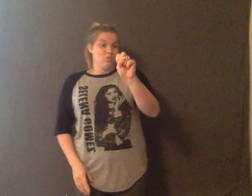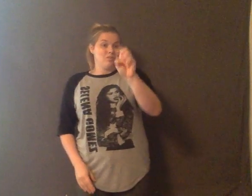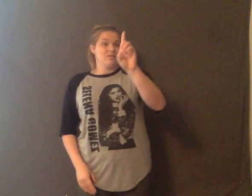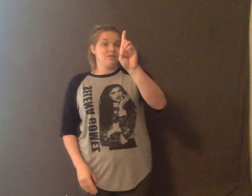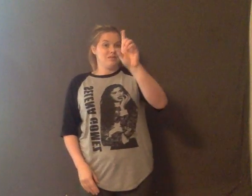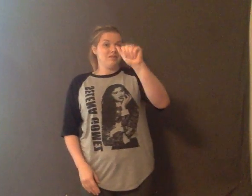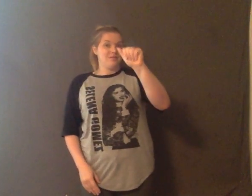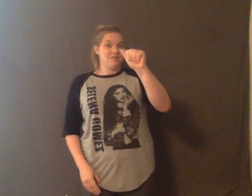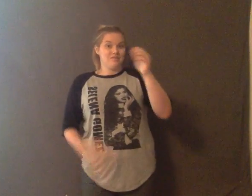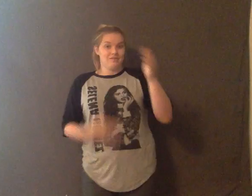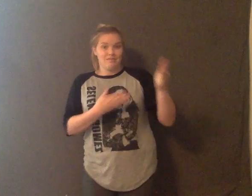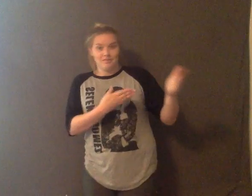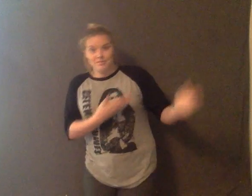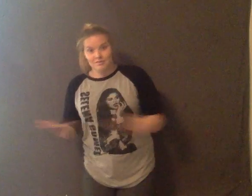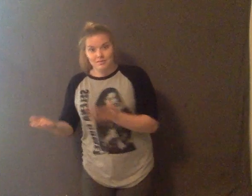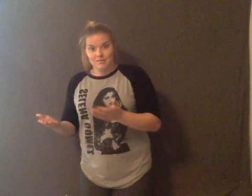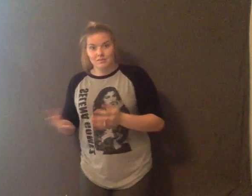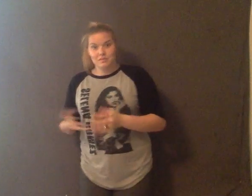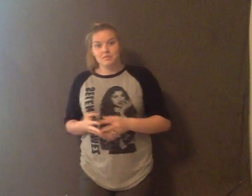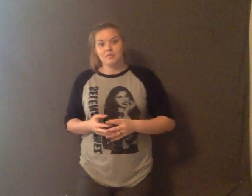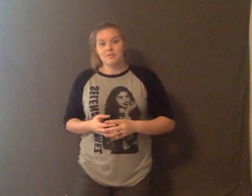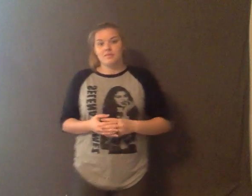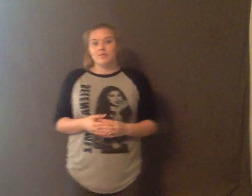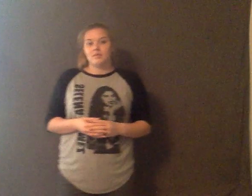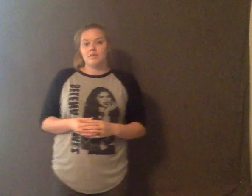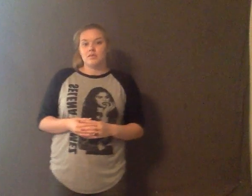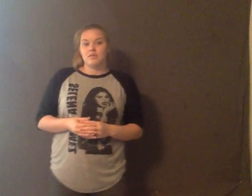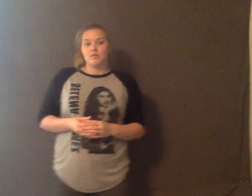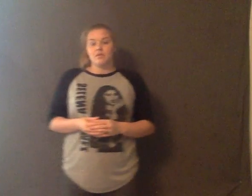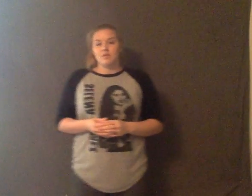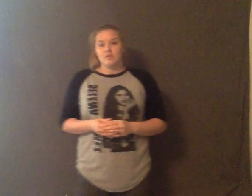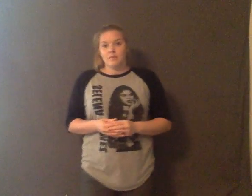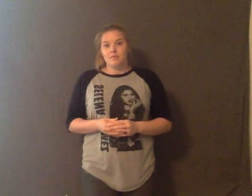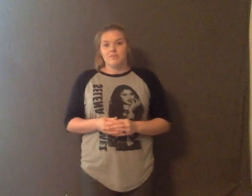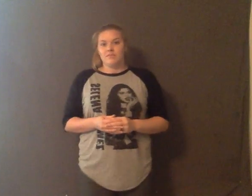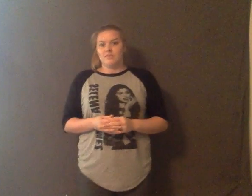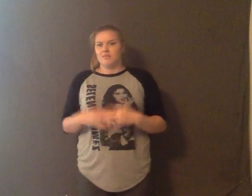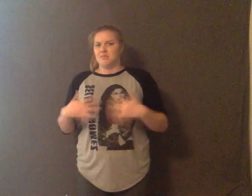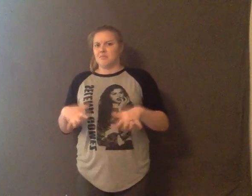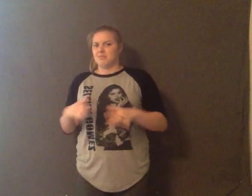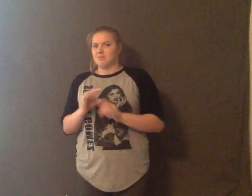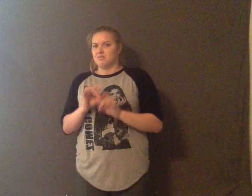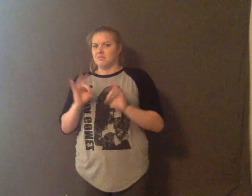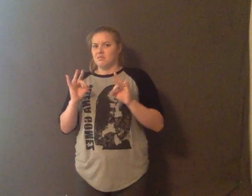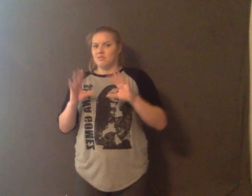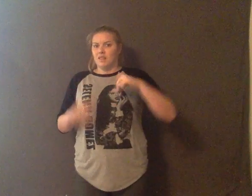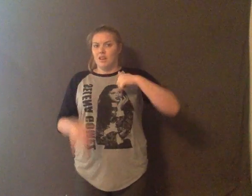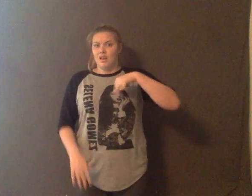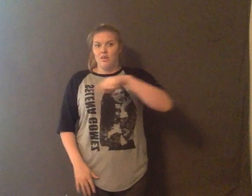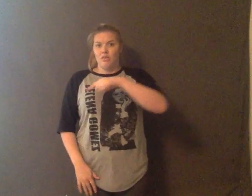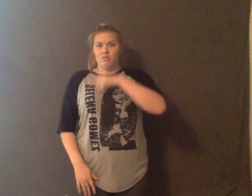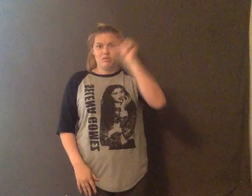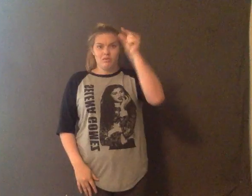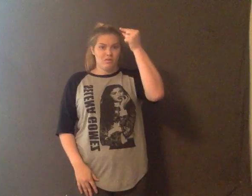program. That's one of the things that makes checkoffs so incredibly creepy, is that it is our government telling us, eat more beef, drink